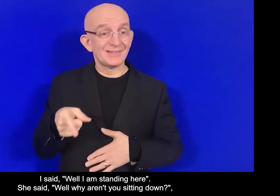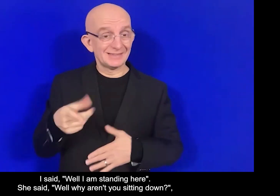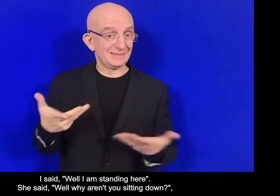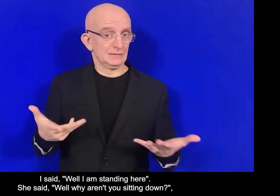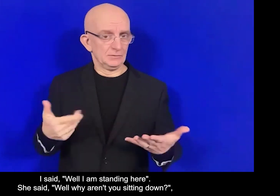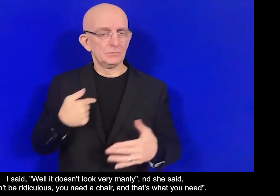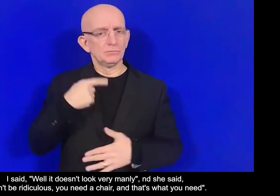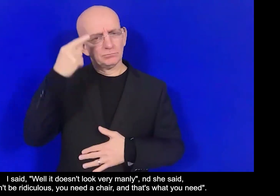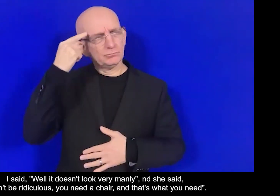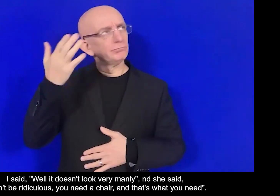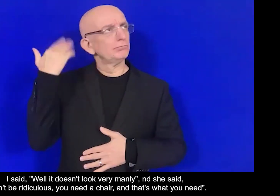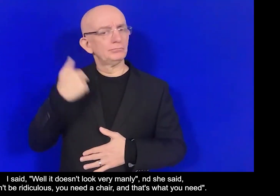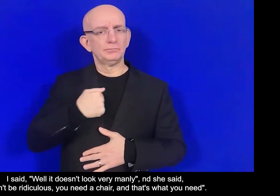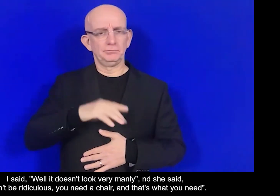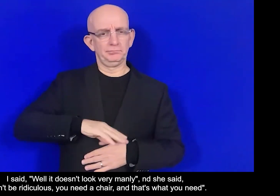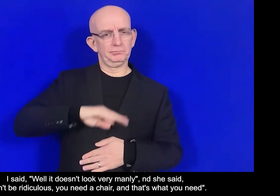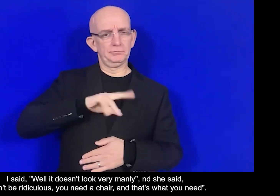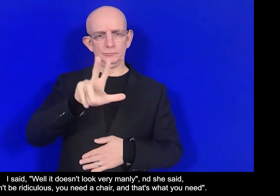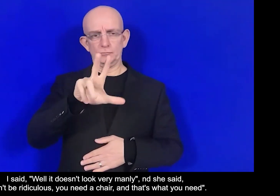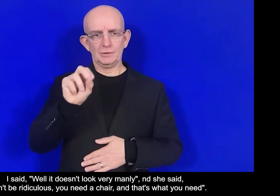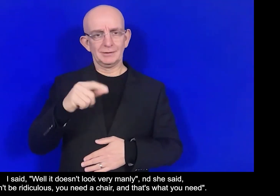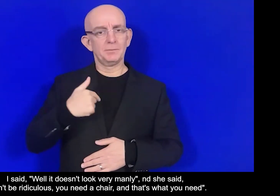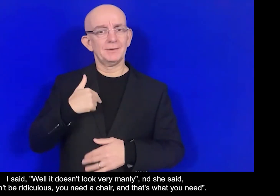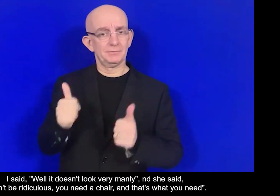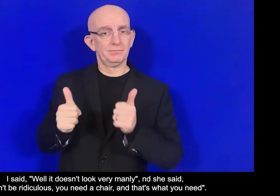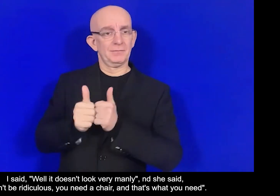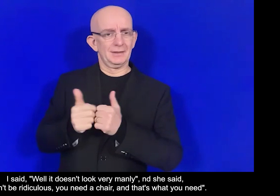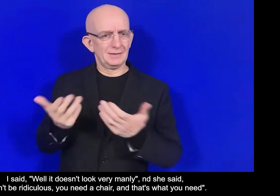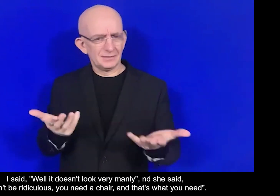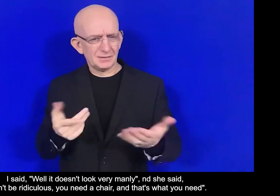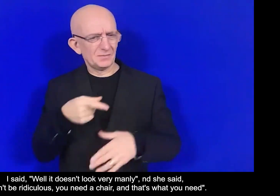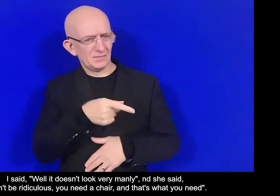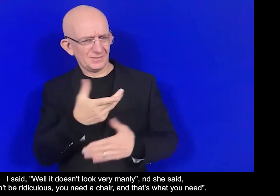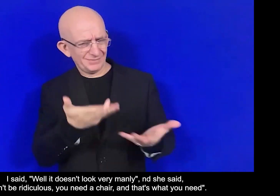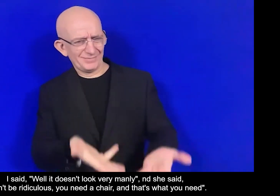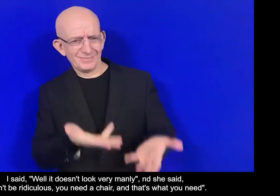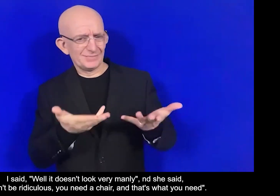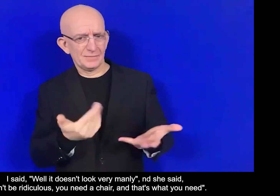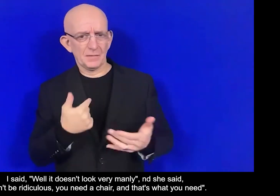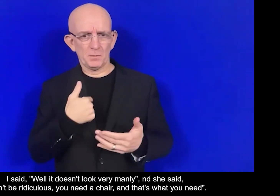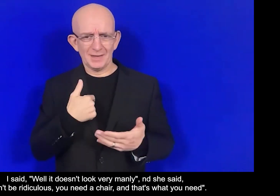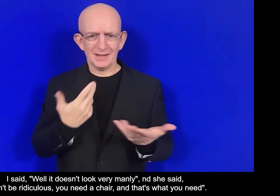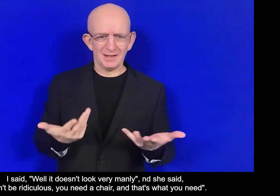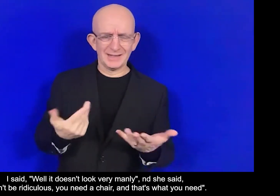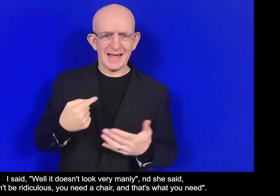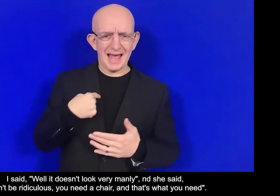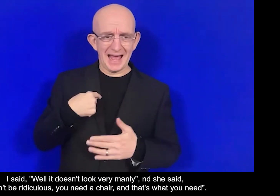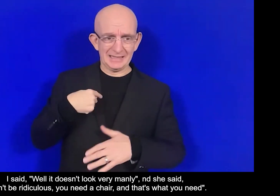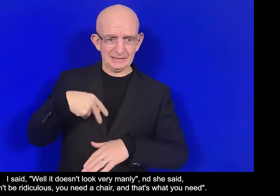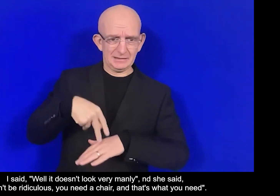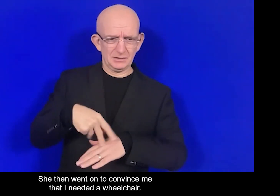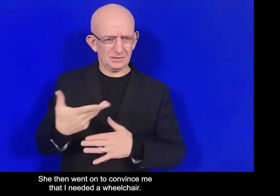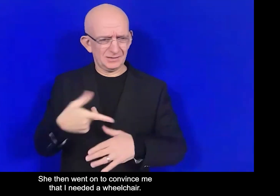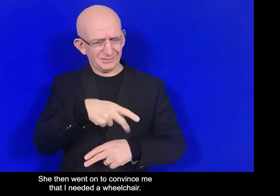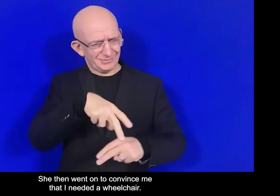why aren't you sitting down? I said, well, it doesn't look very manly. And she said, don't be ridiculous. You need a chair and that's what you